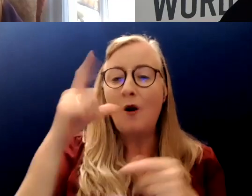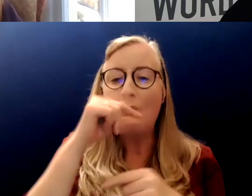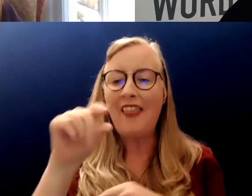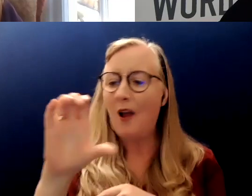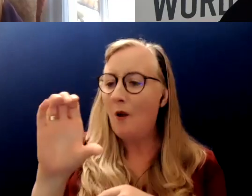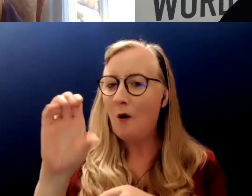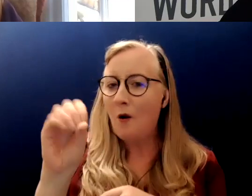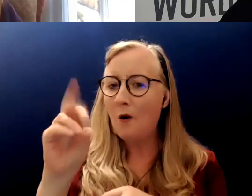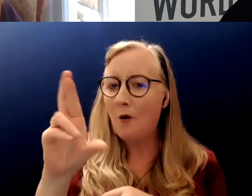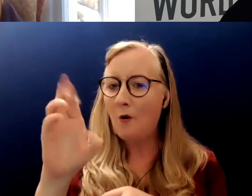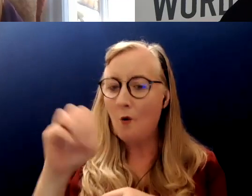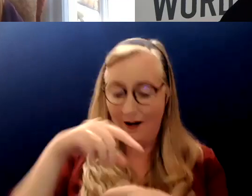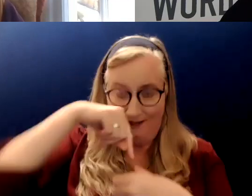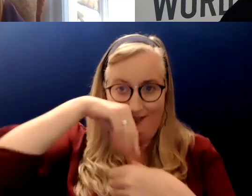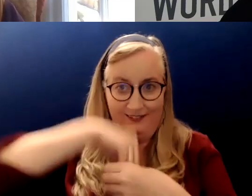identified and were developed